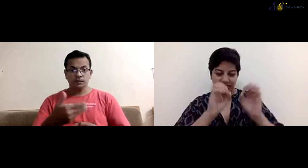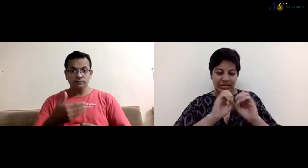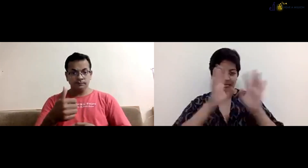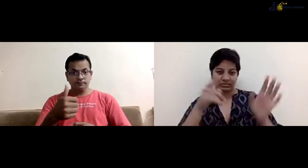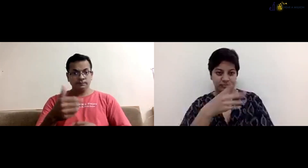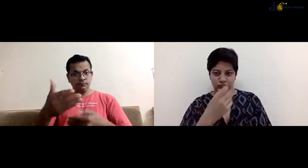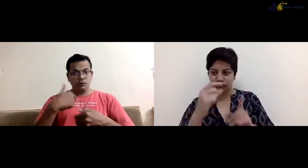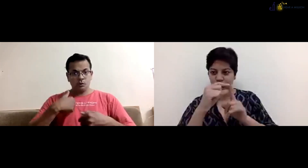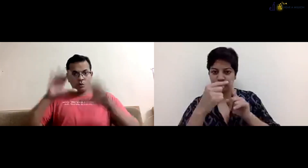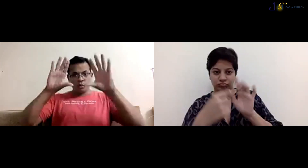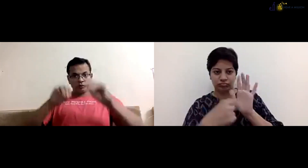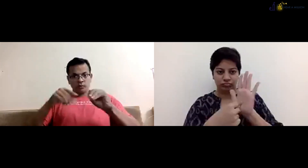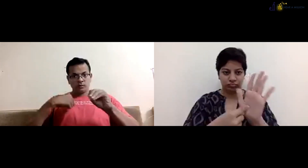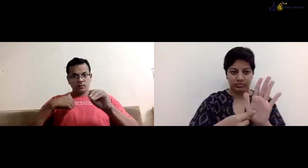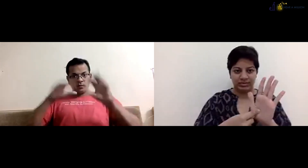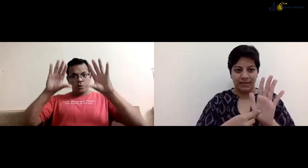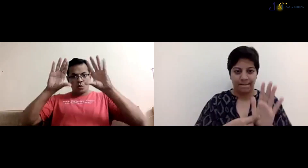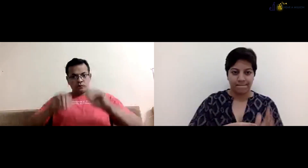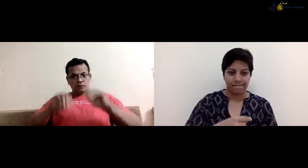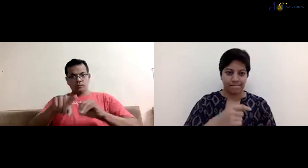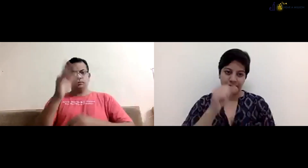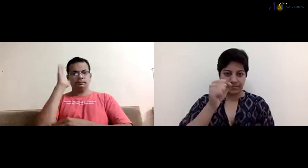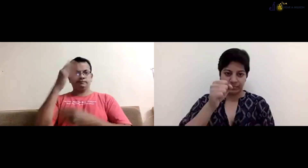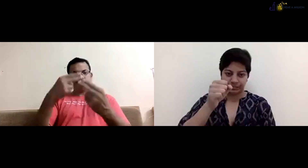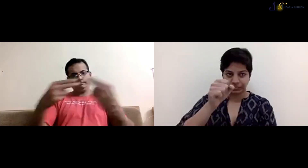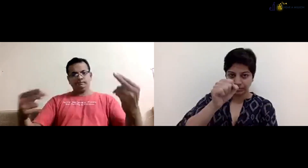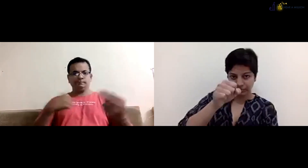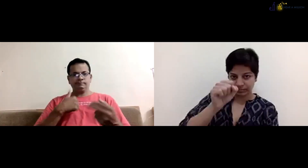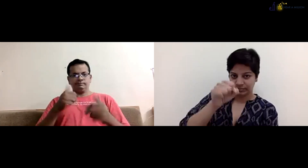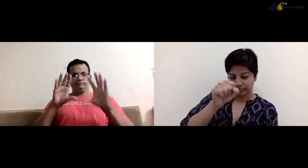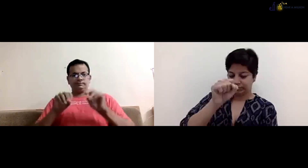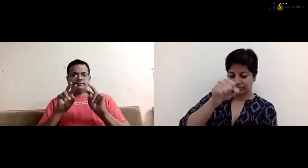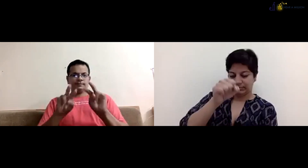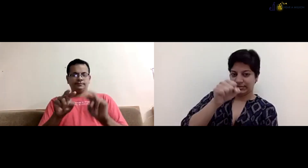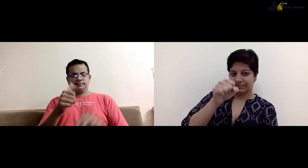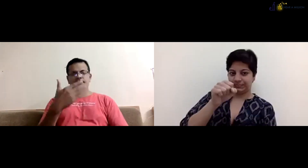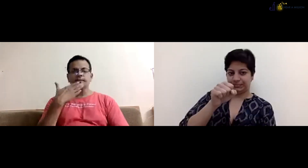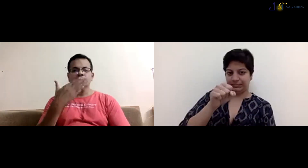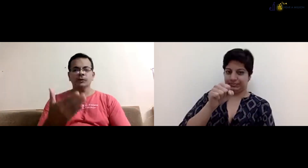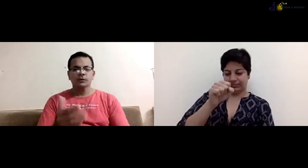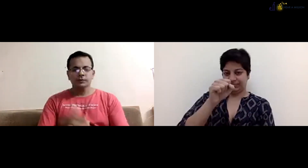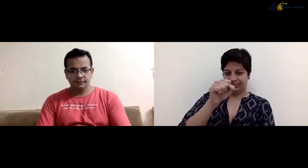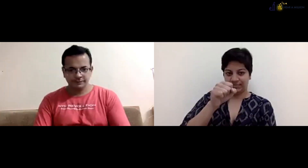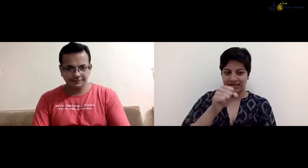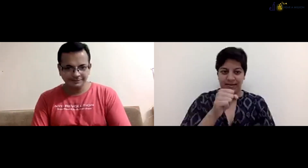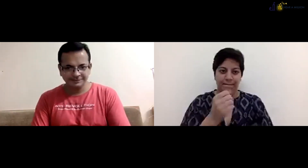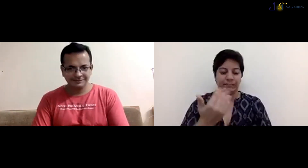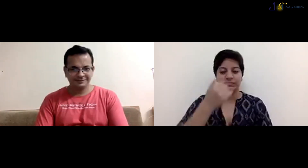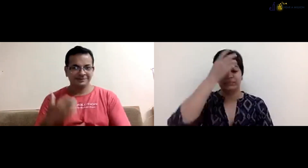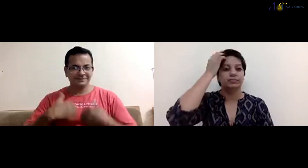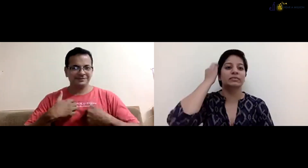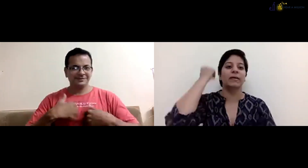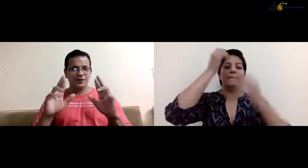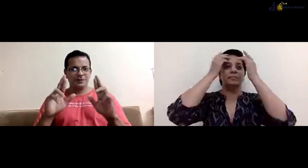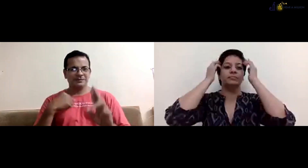this. So I'll show you and explaining PPT. Do you have any lectures? Okay, we